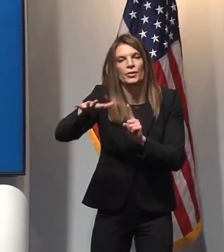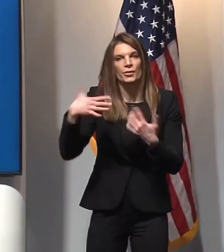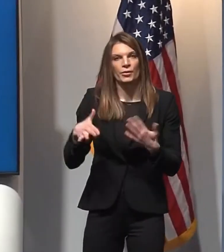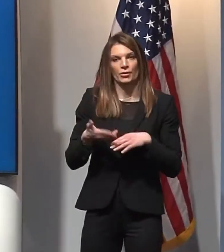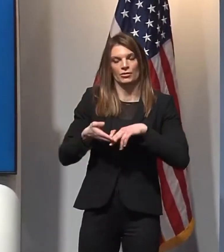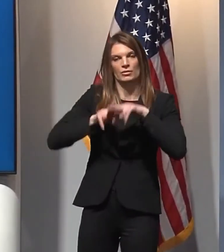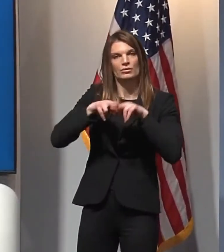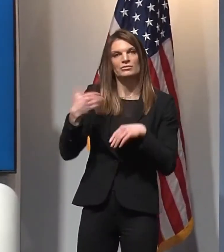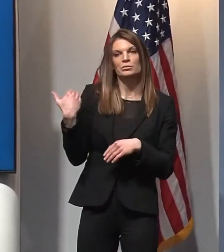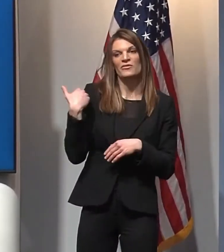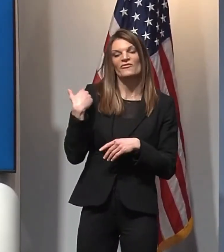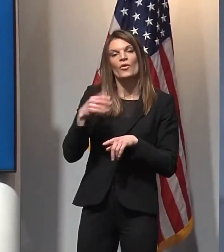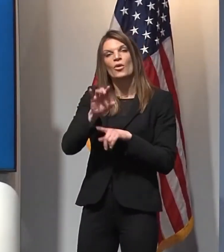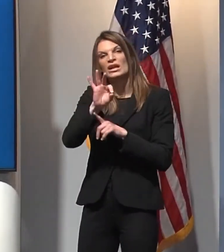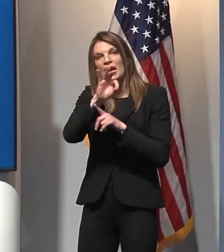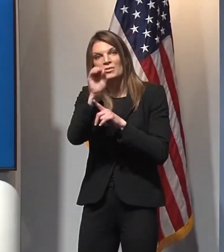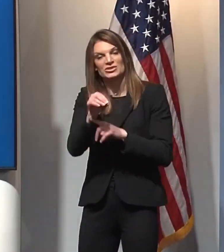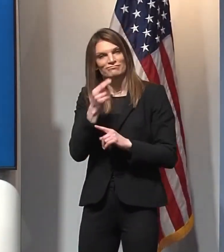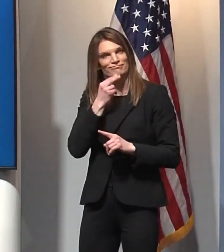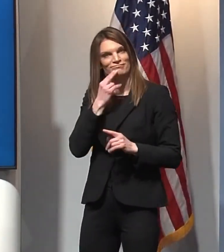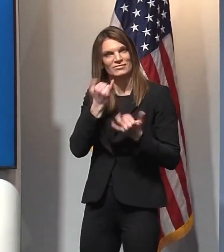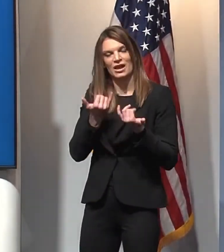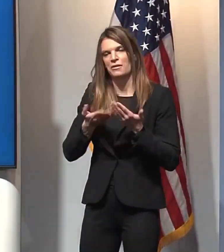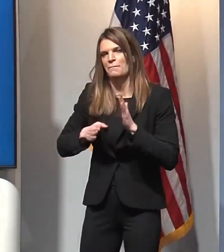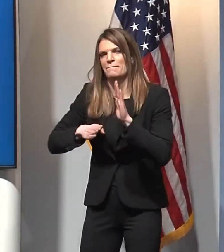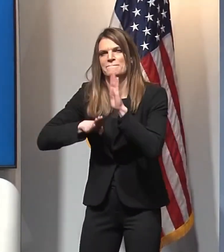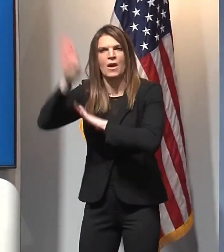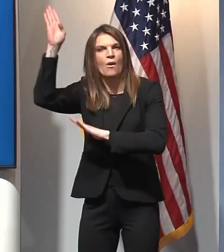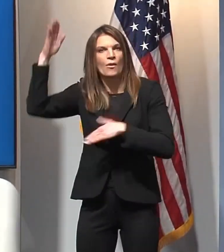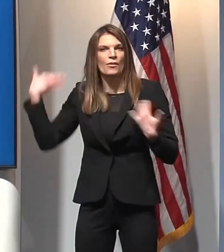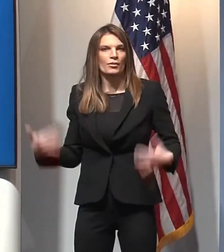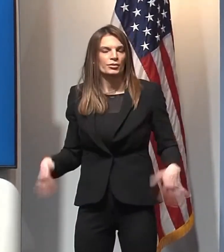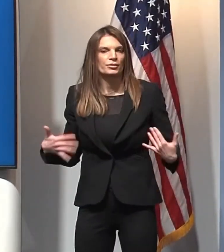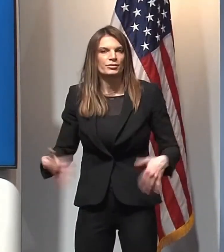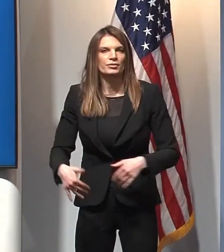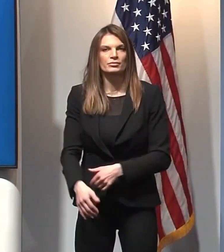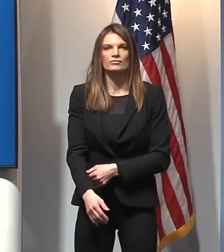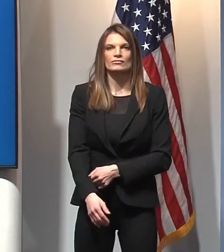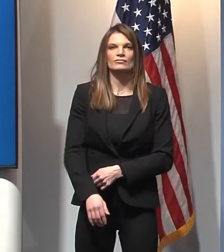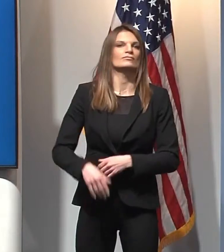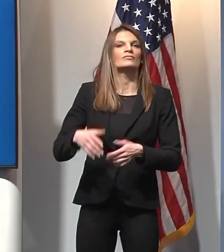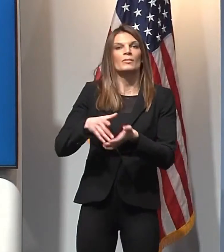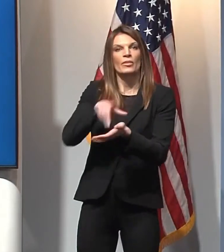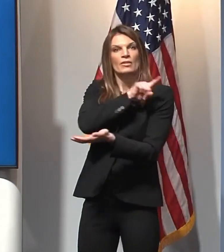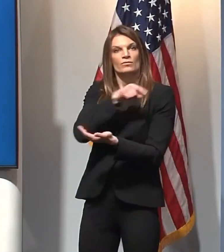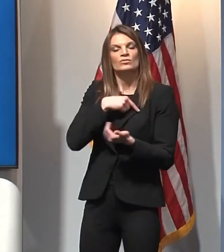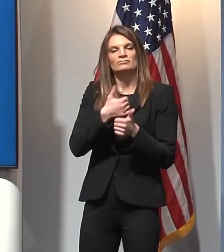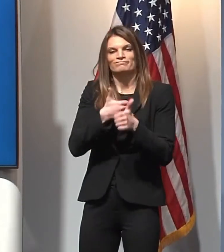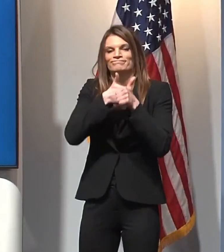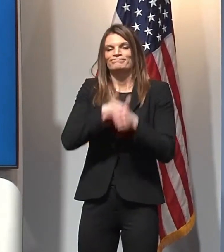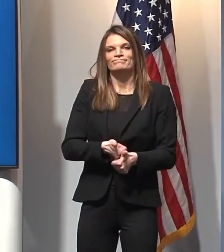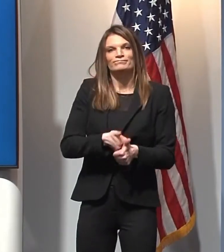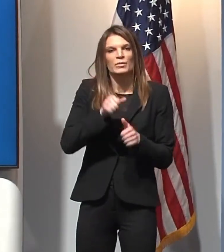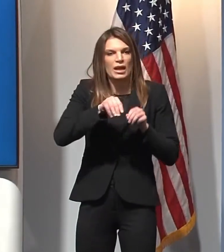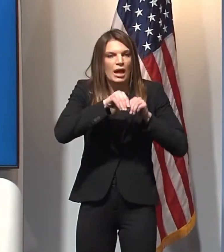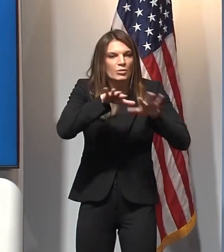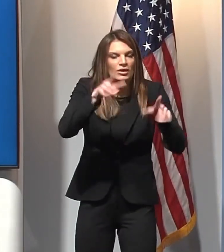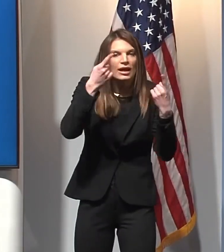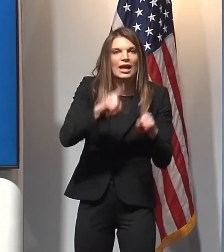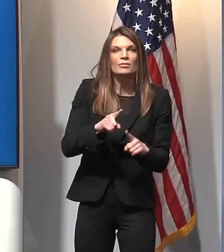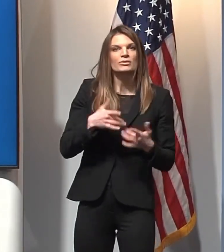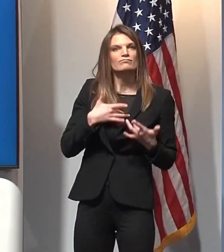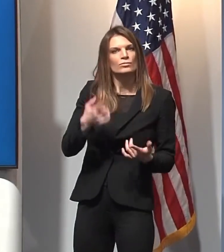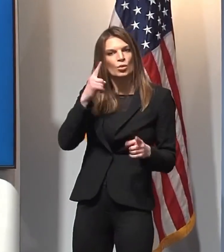to 645. Last week, for the first time since we started tracking outbreaks, those in K